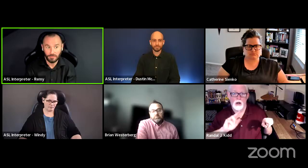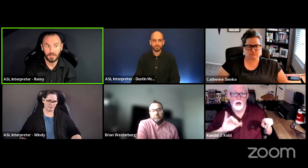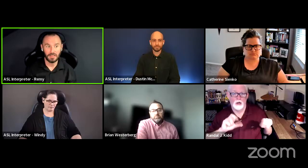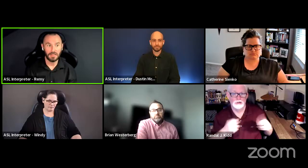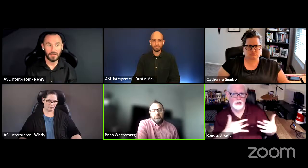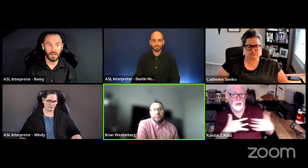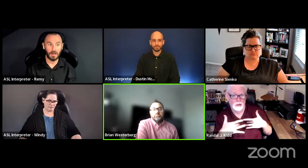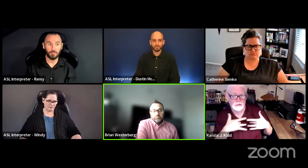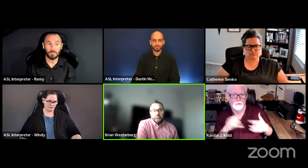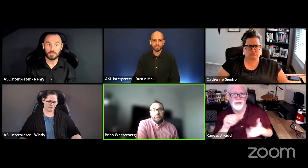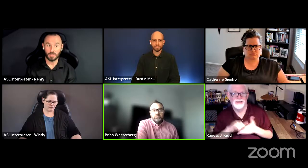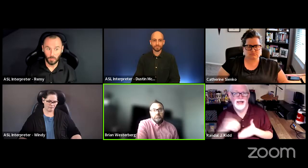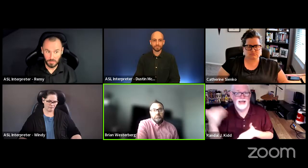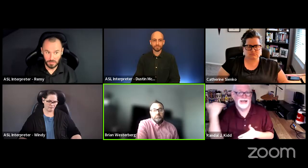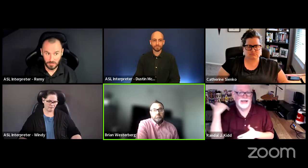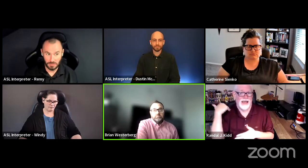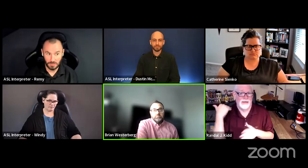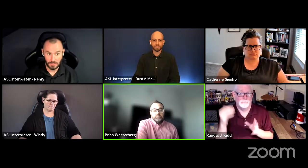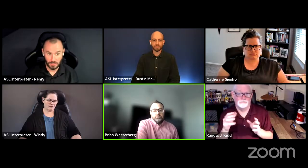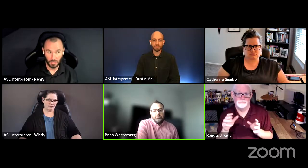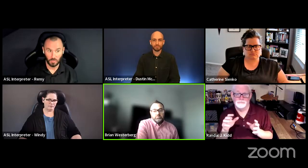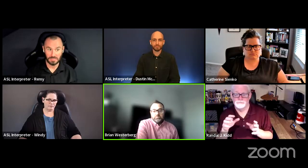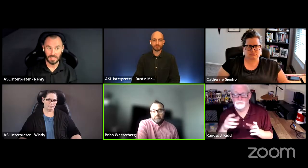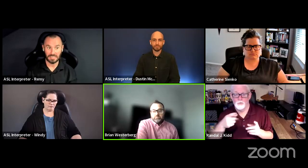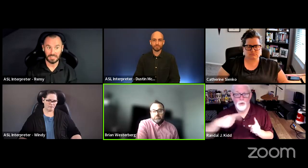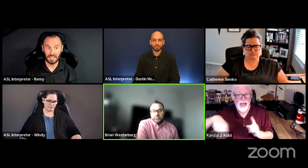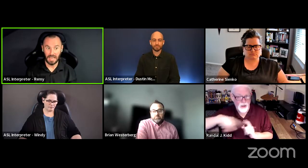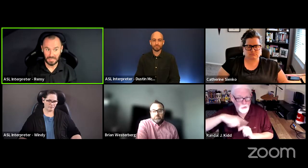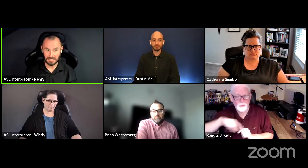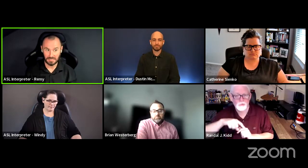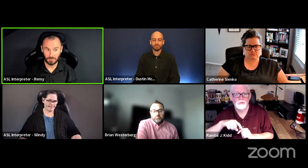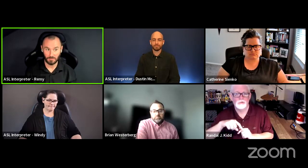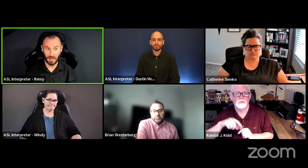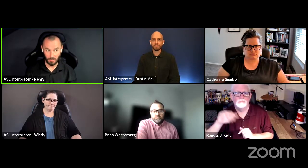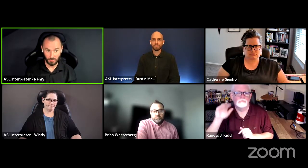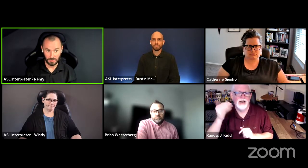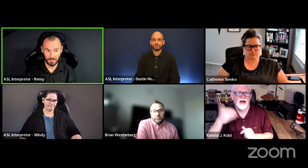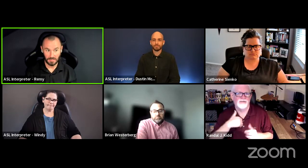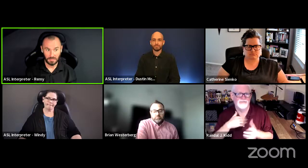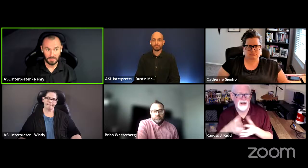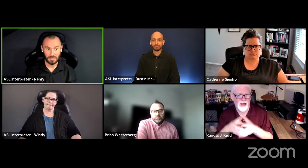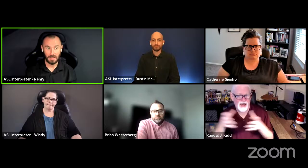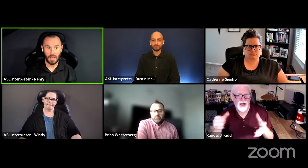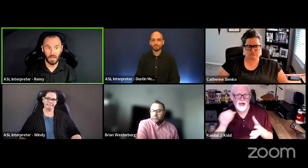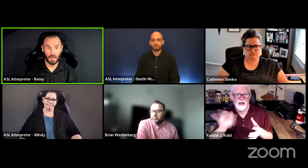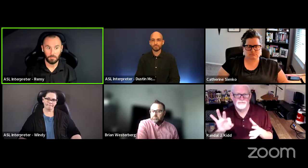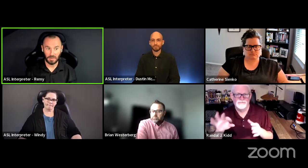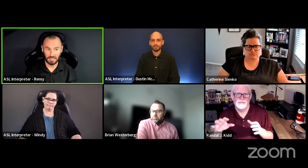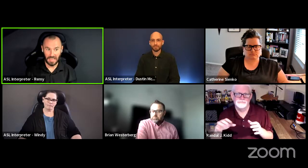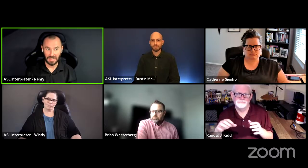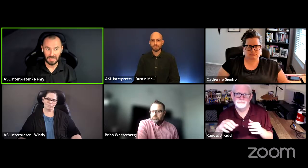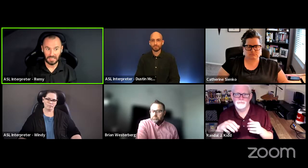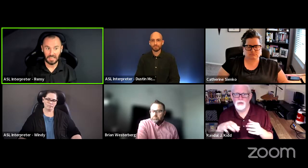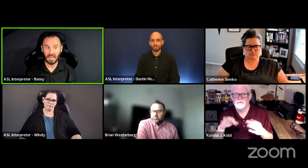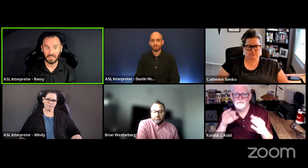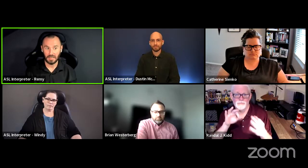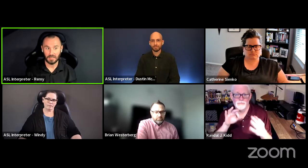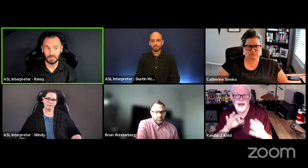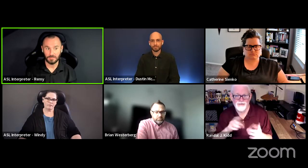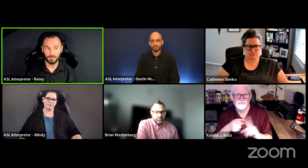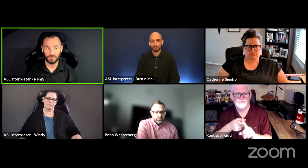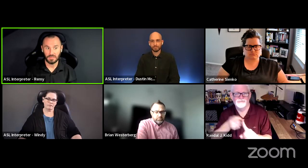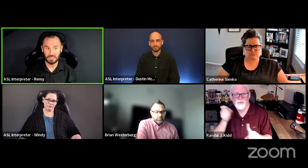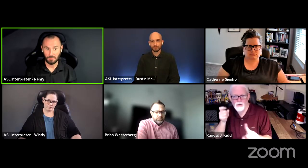would have. Mm-hmm. Commissioner Bolmarsich's concern was that the last round apparently had a